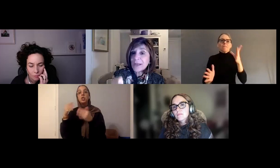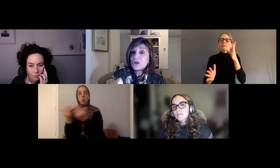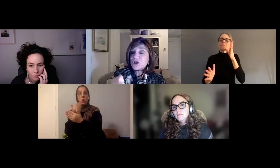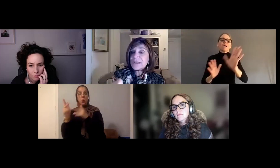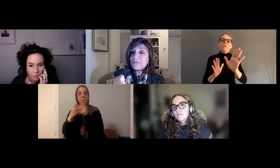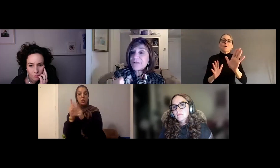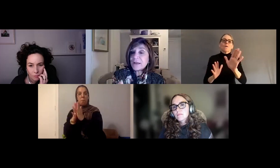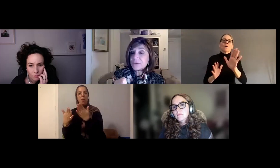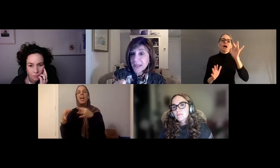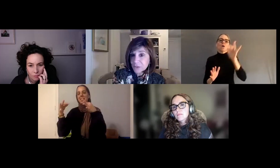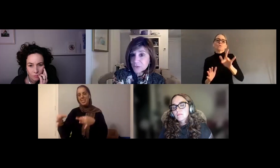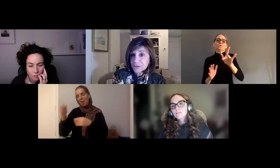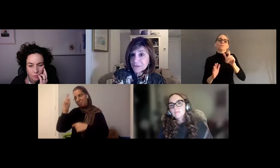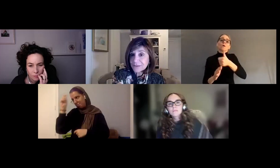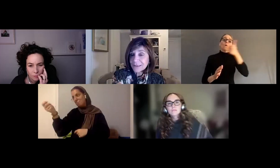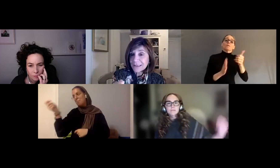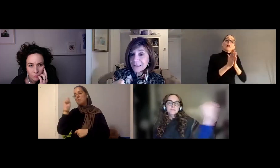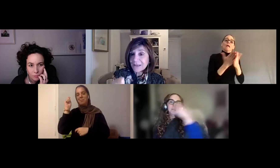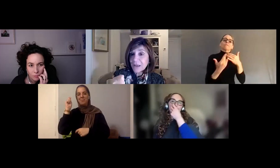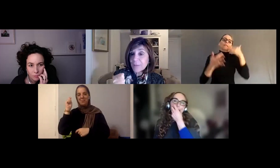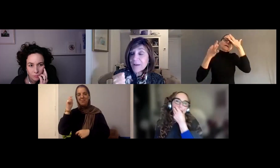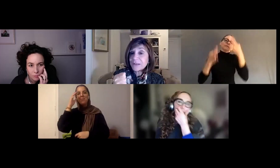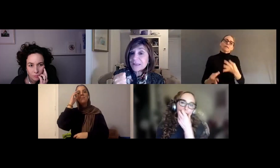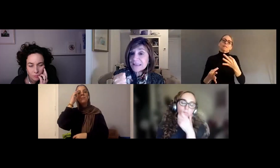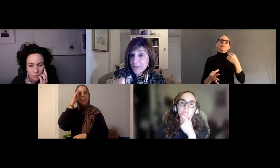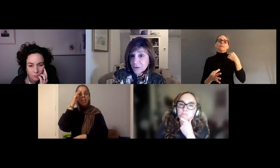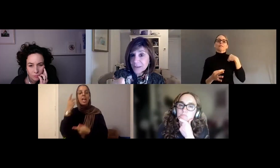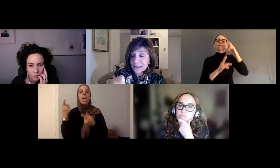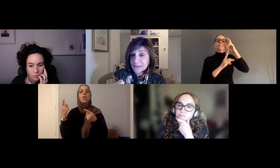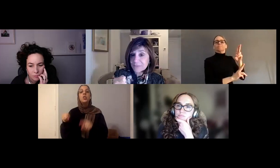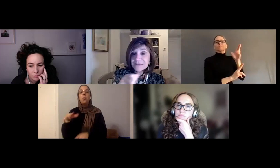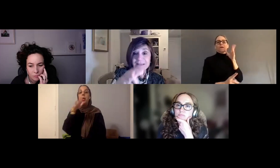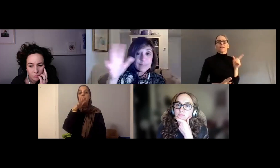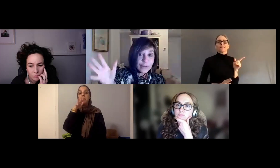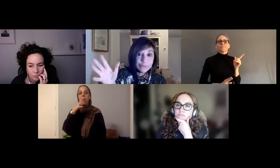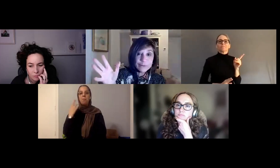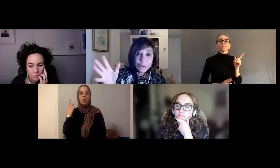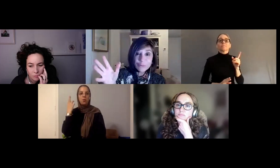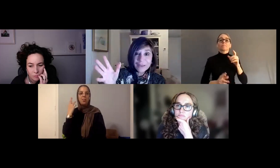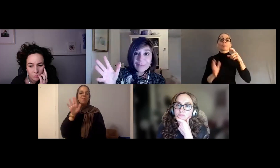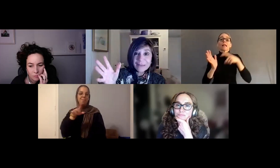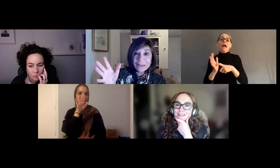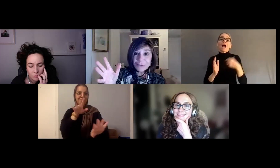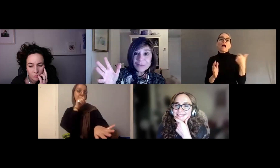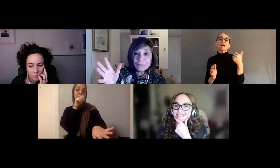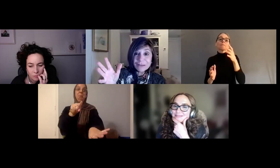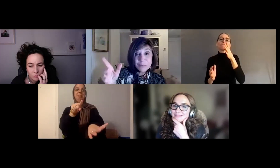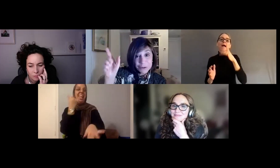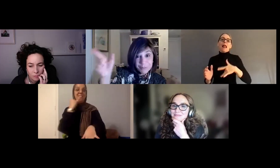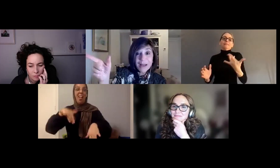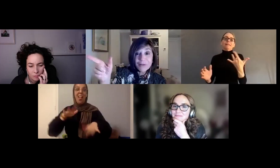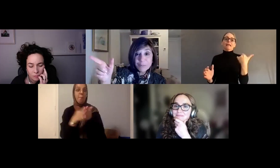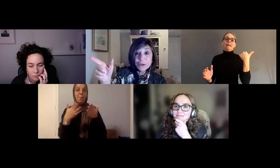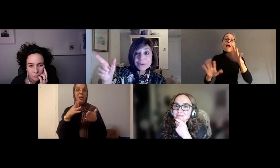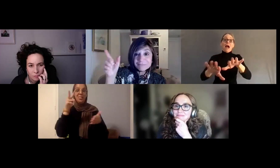because when she found out about the experiments, that this is a spoiler alert for anybody here who didn't read the